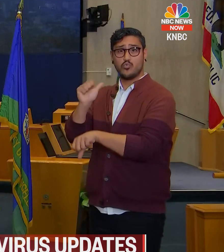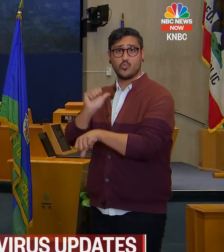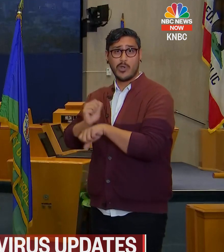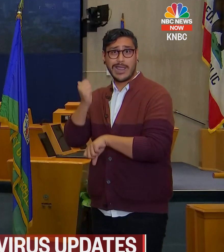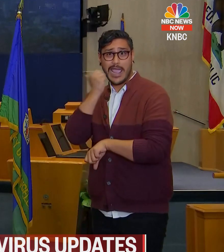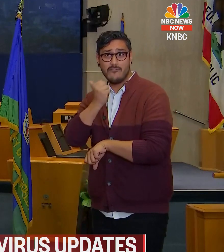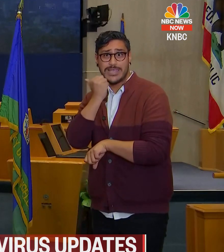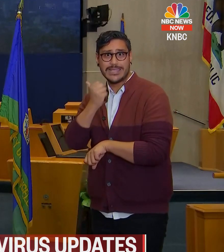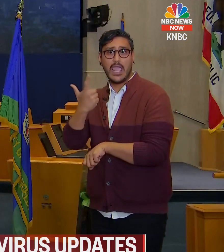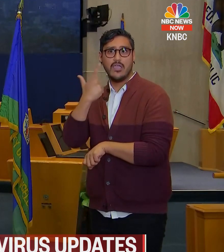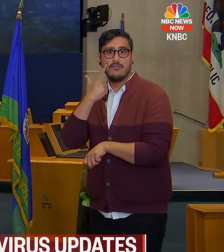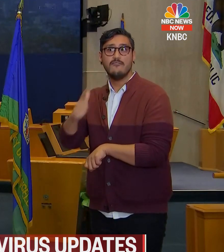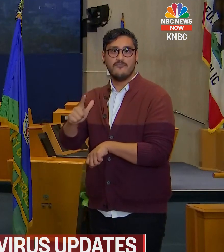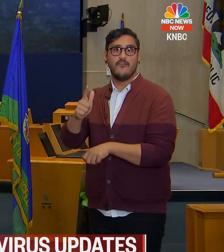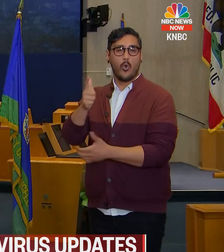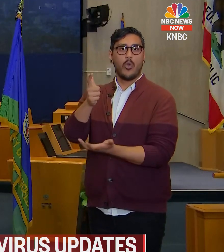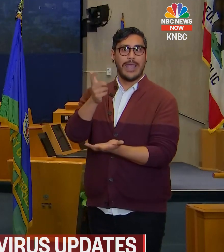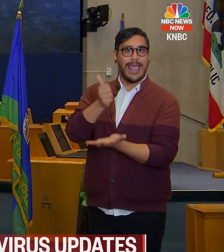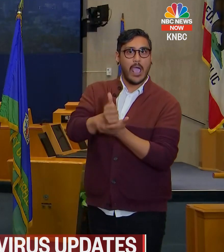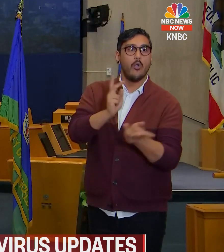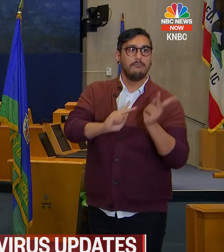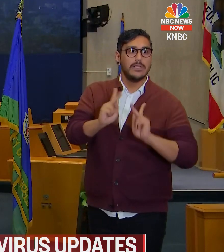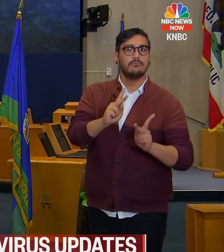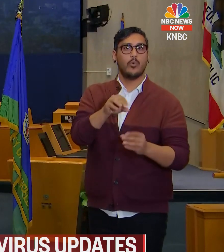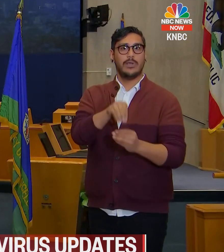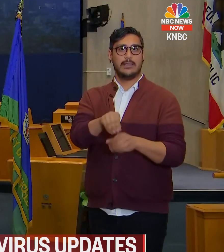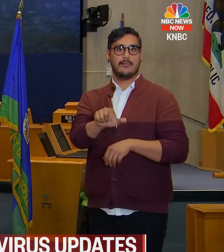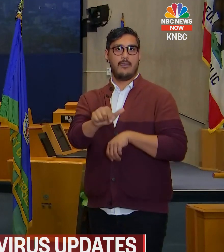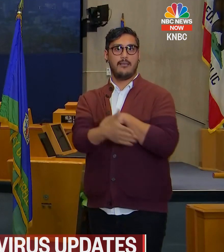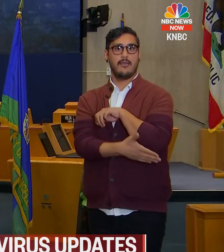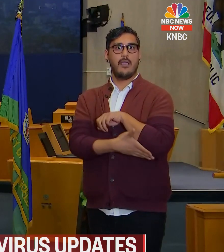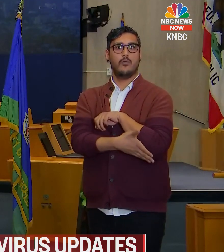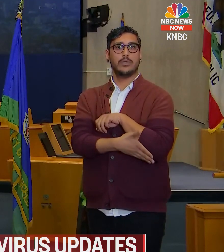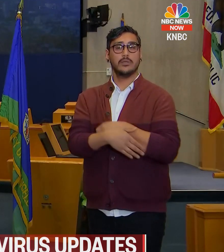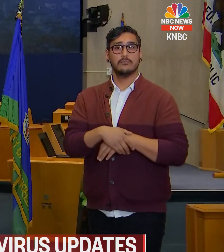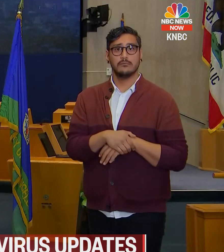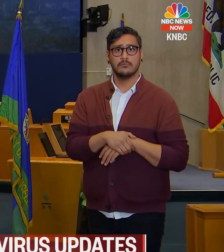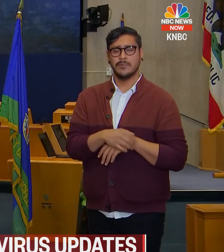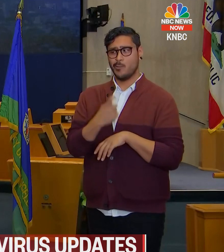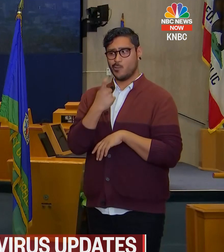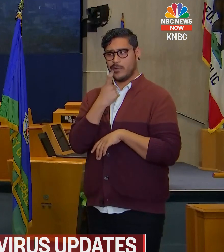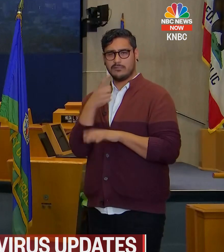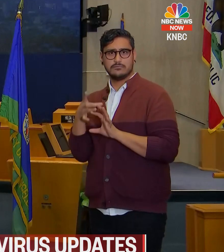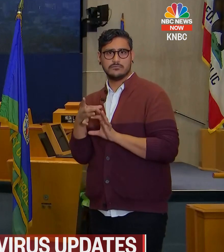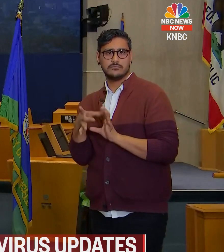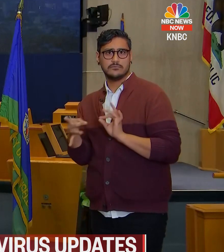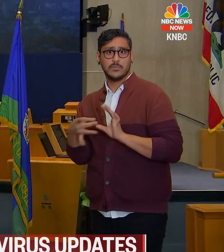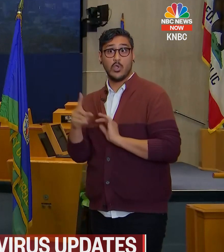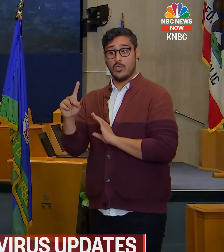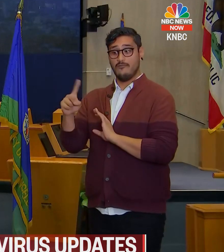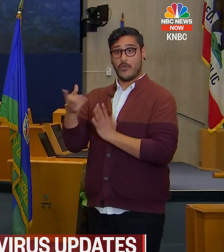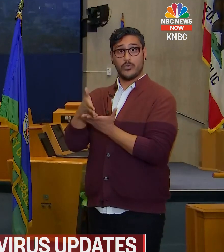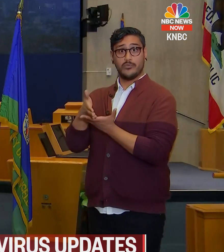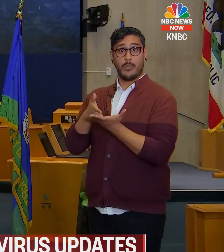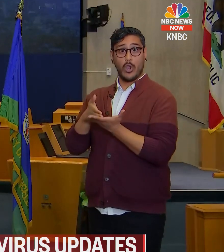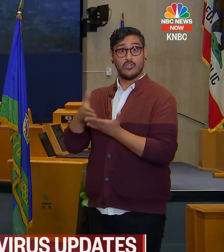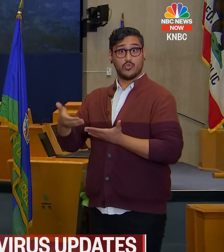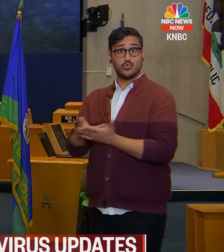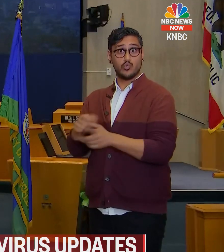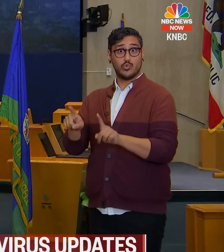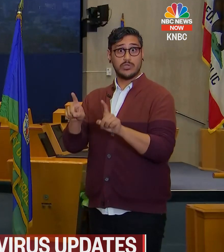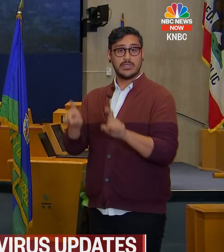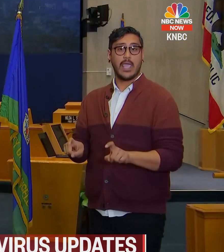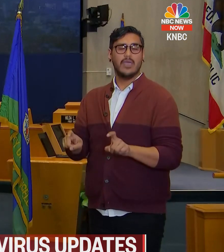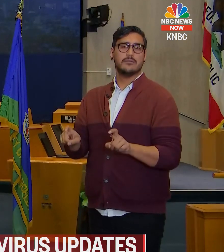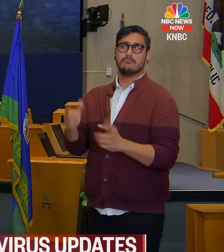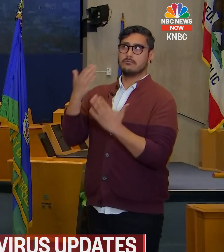coronavirus pandemic and keep people safe in Los Angeles County. As stated earlier, the first phase of our new test kits, graciously